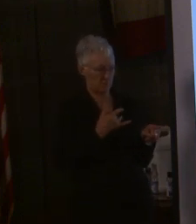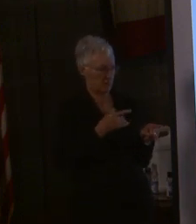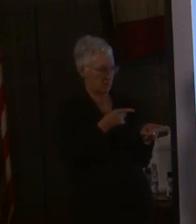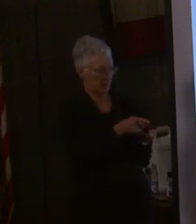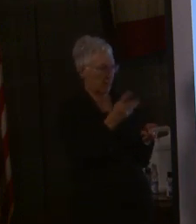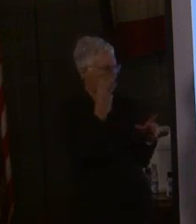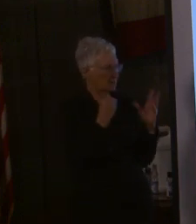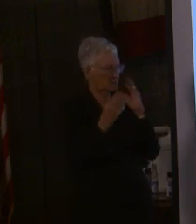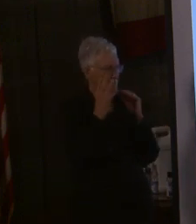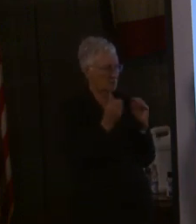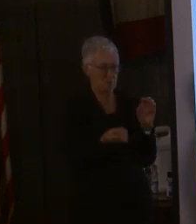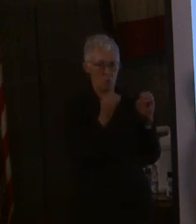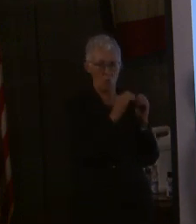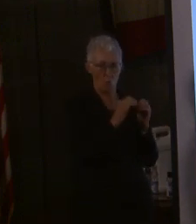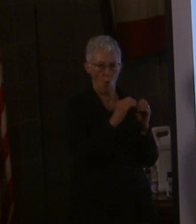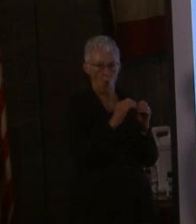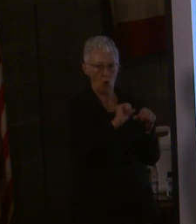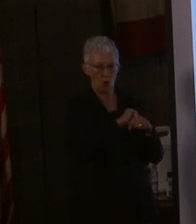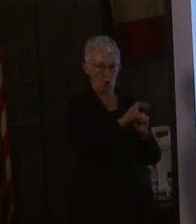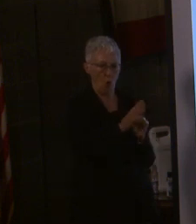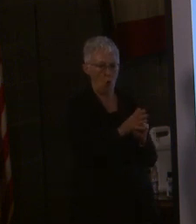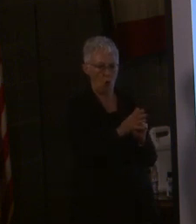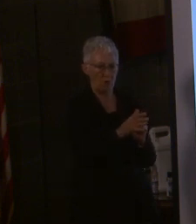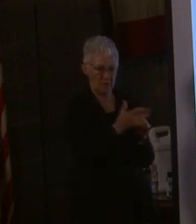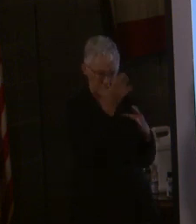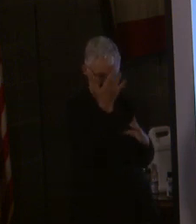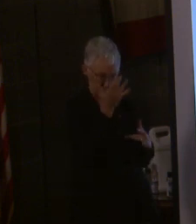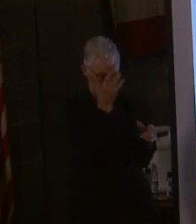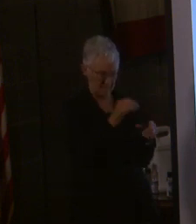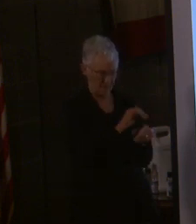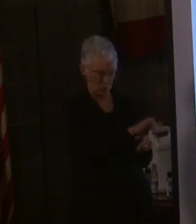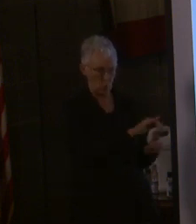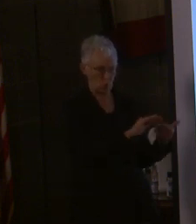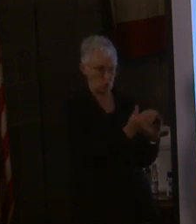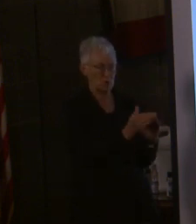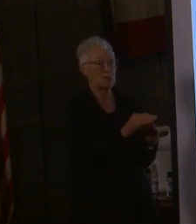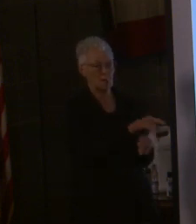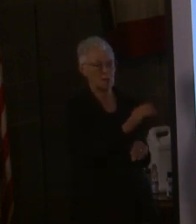and impact by COVID-19, they will receive up to